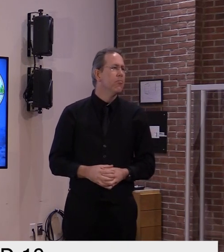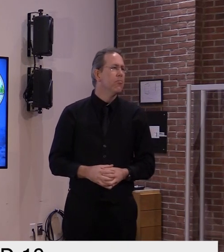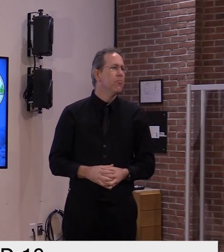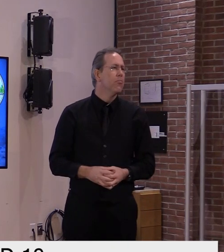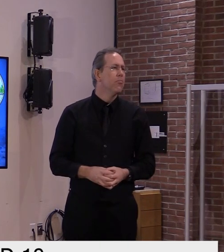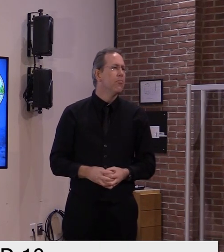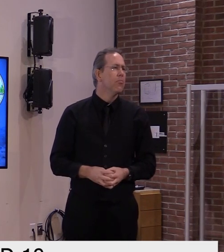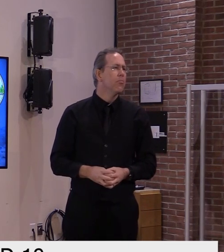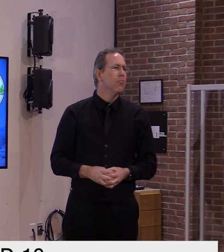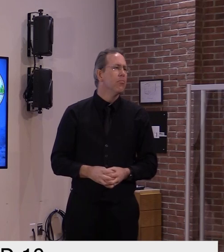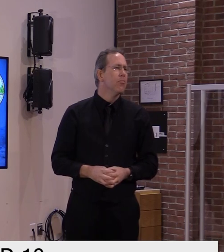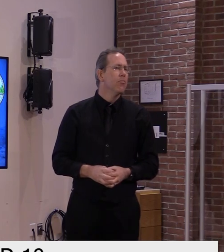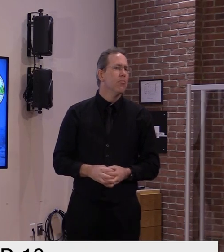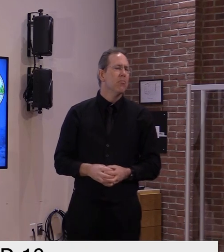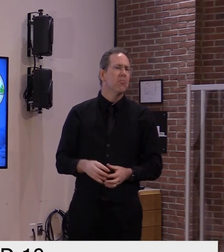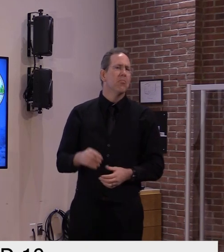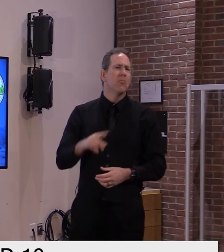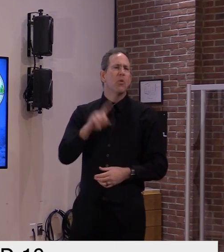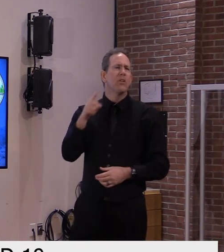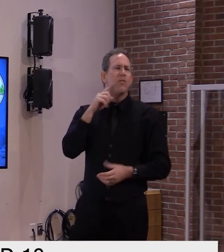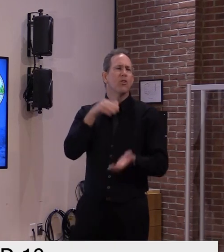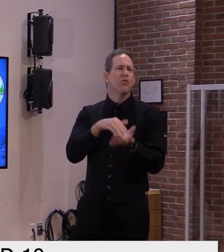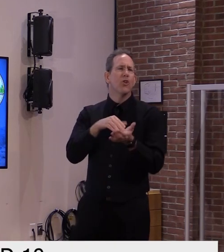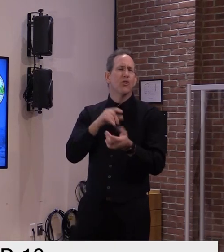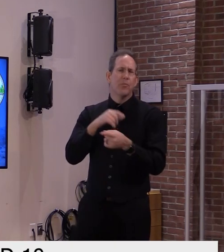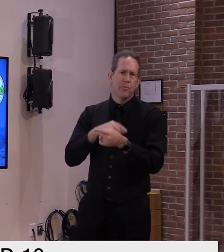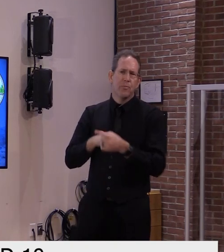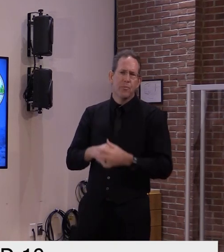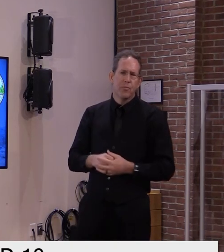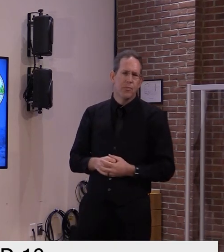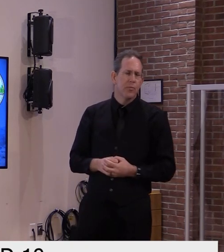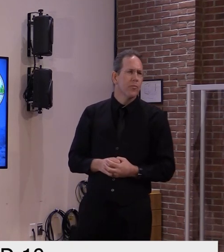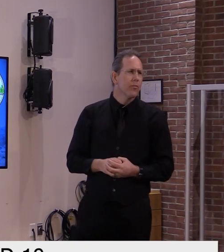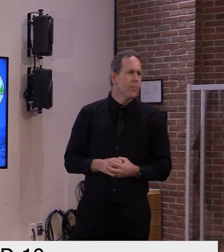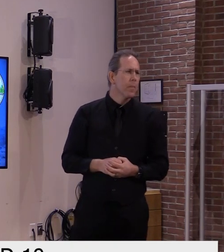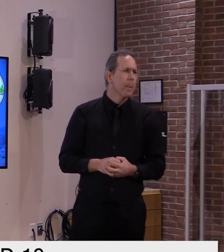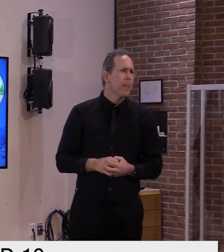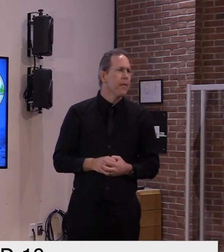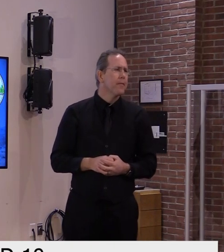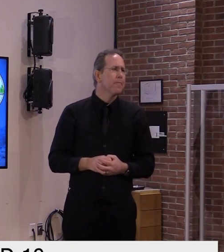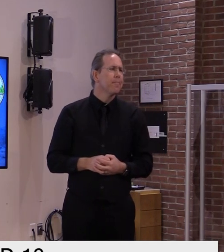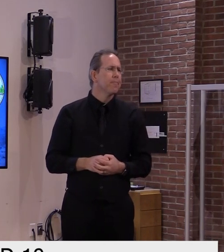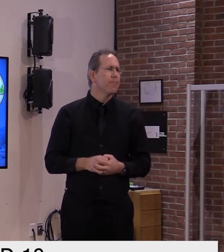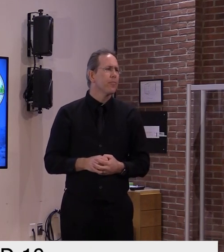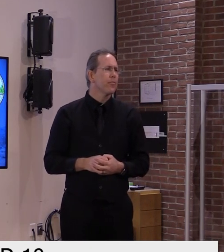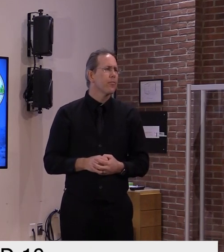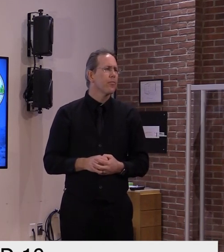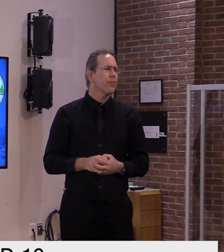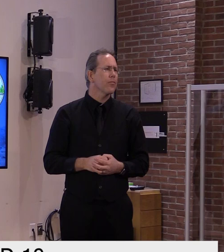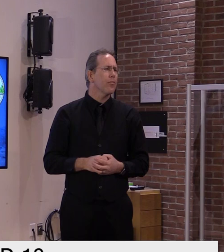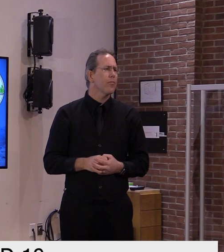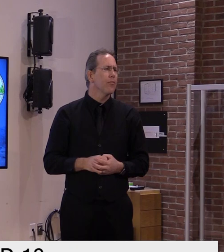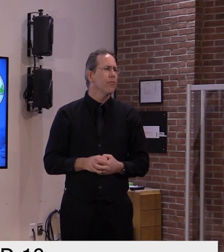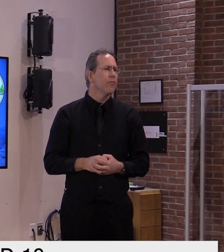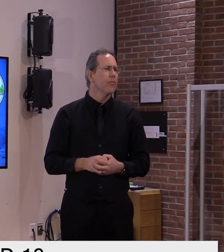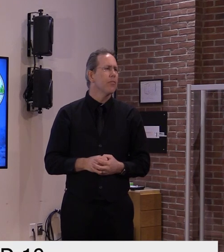Dr. Levine, are we still using the ICUs to isolate people?